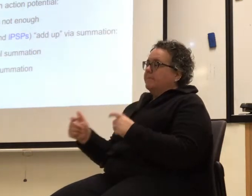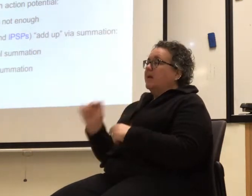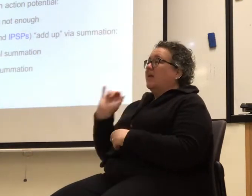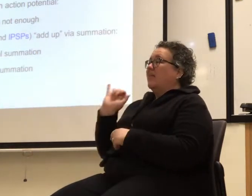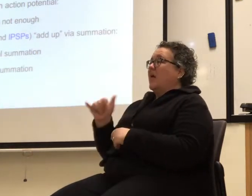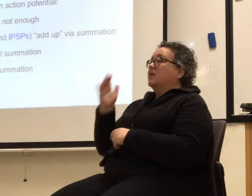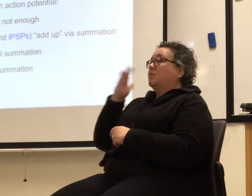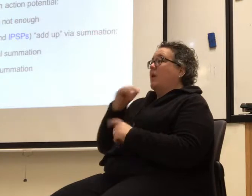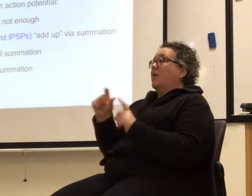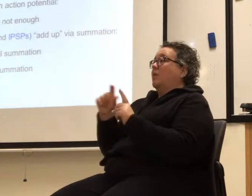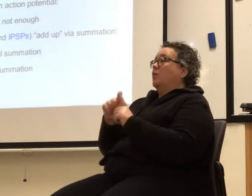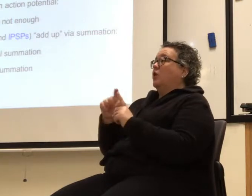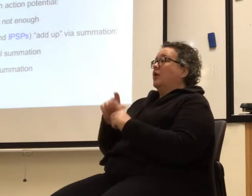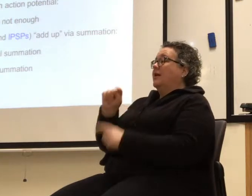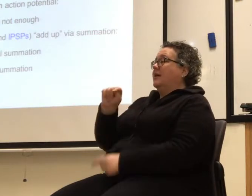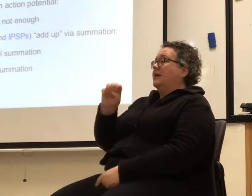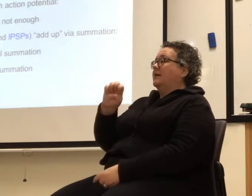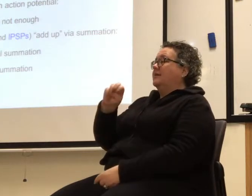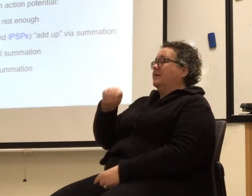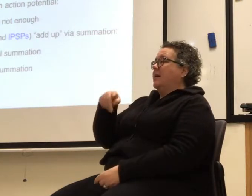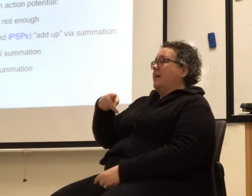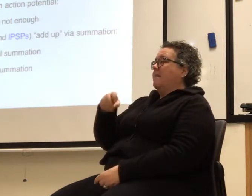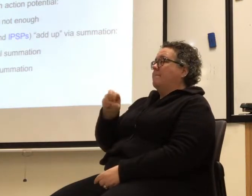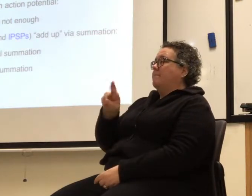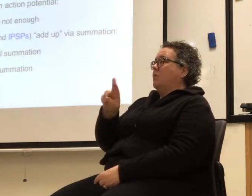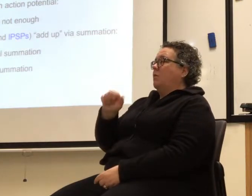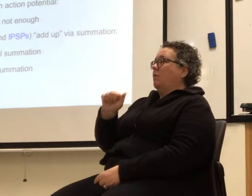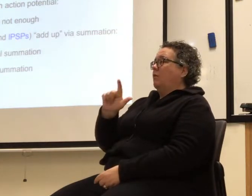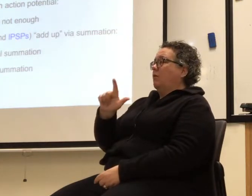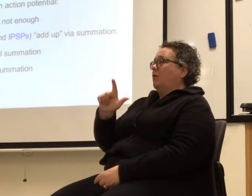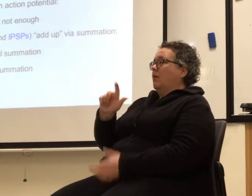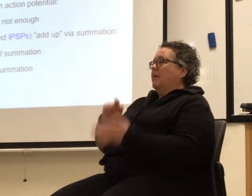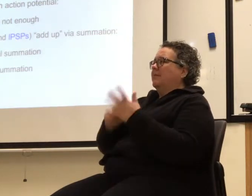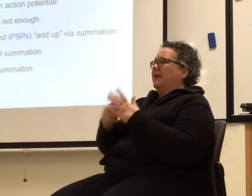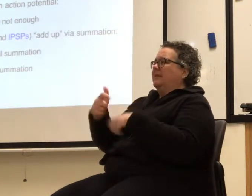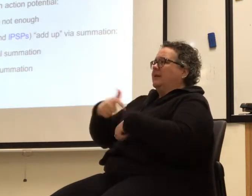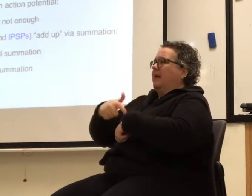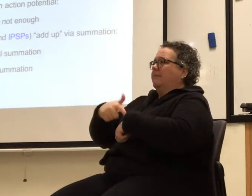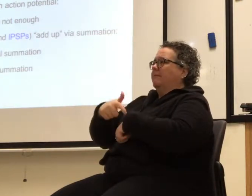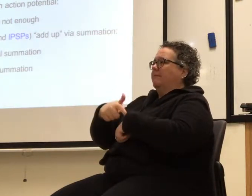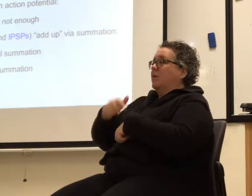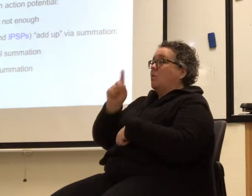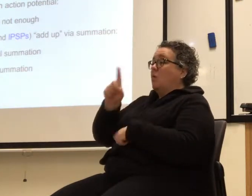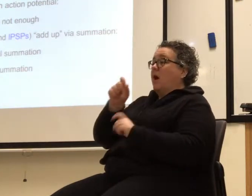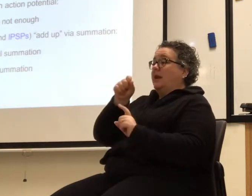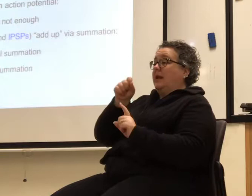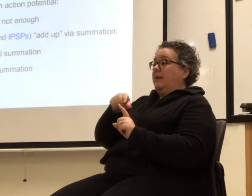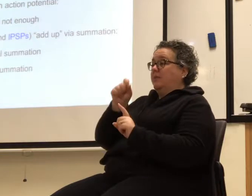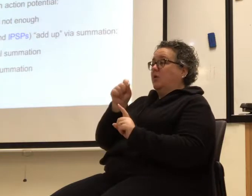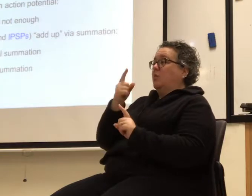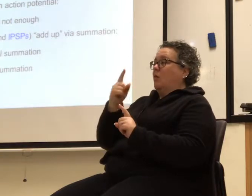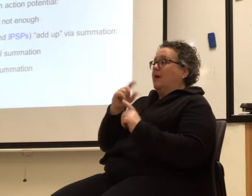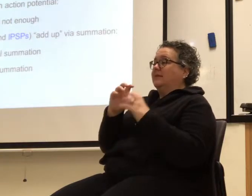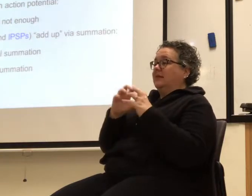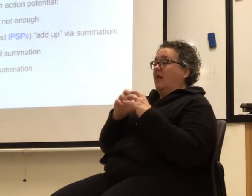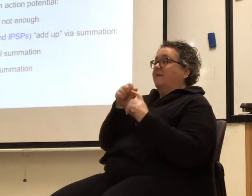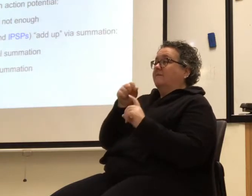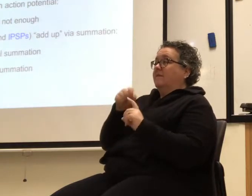That's why the word temporal is used versus time. It's just boom, boom. But it's one input, so it's one cell firing